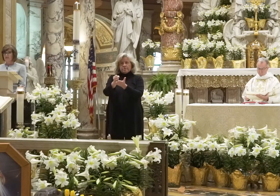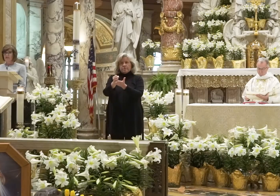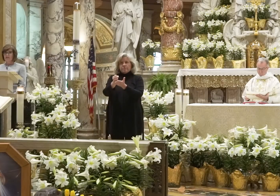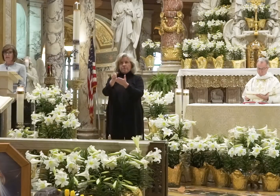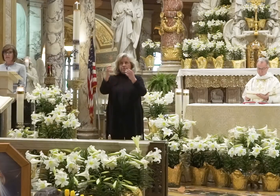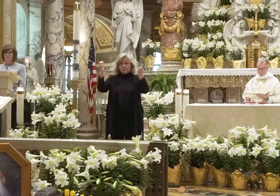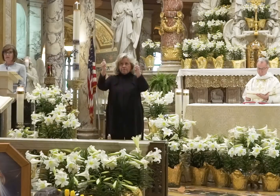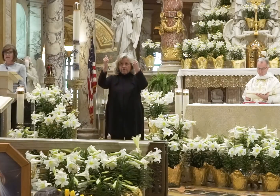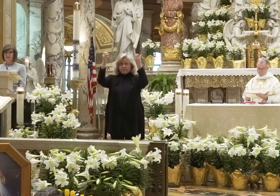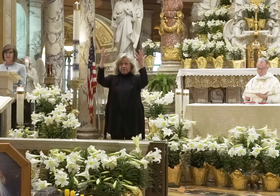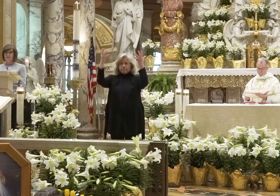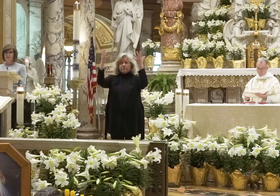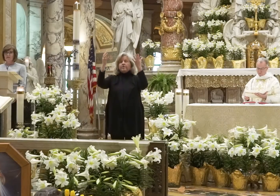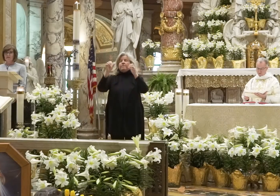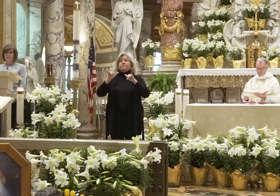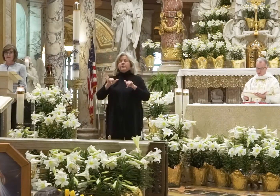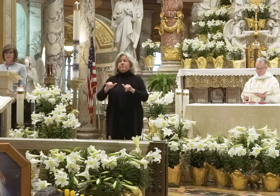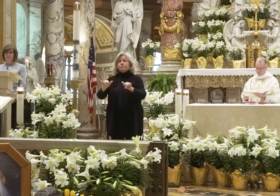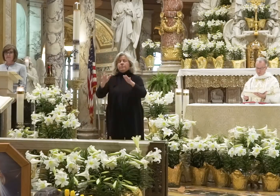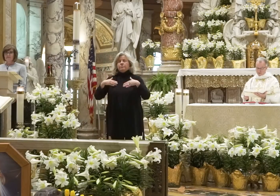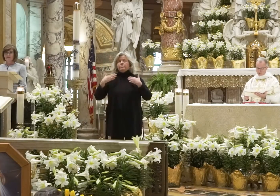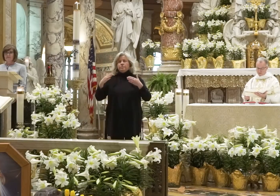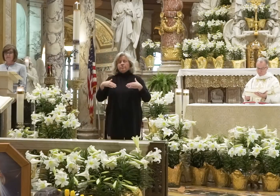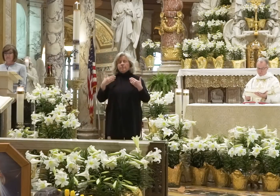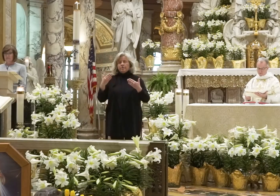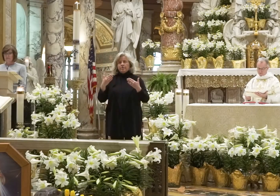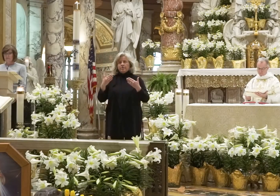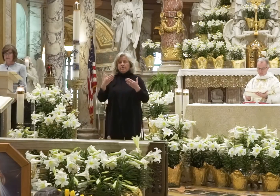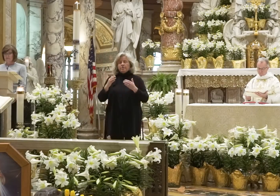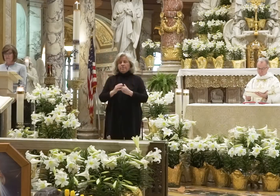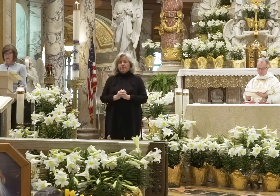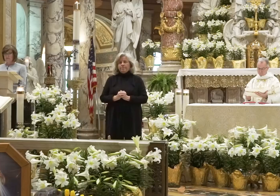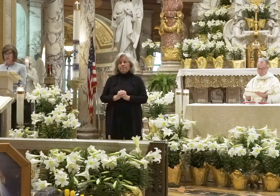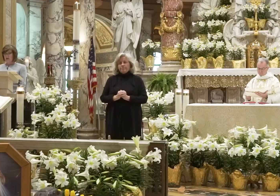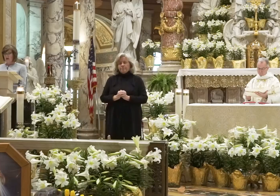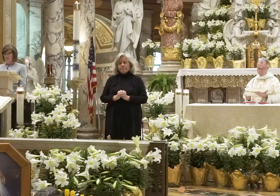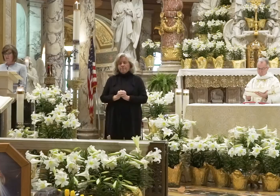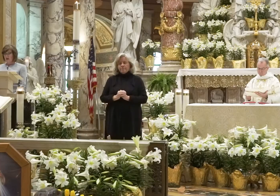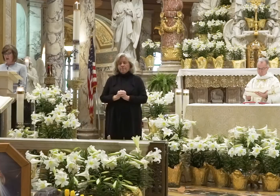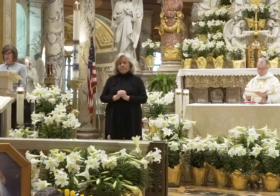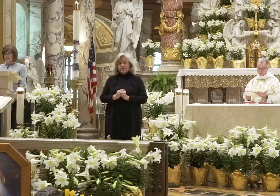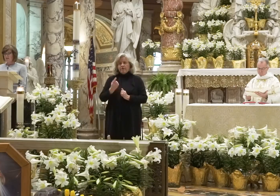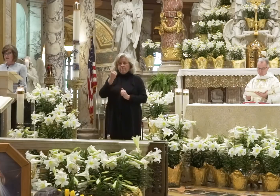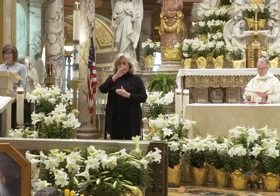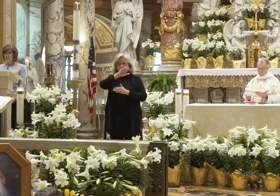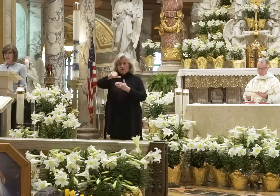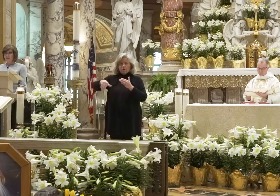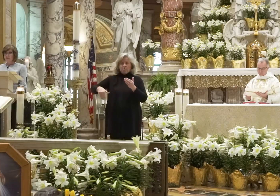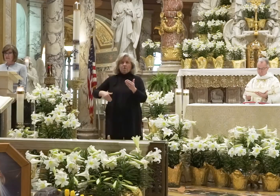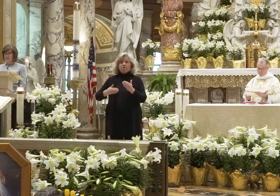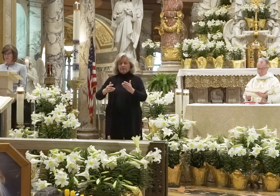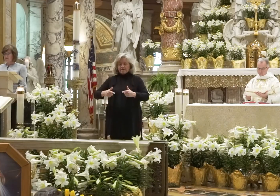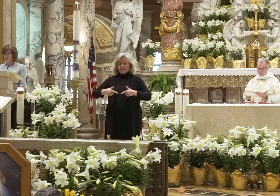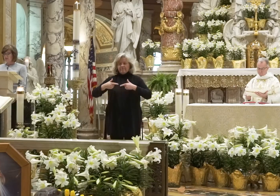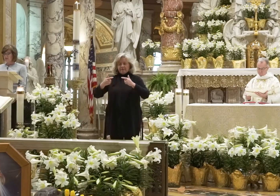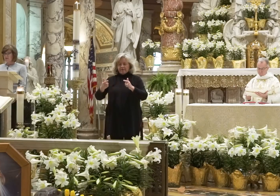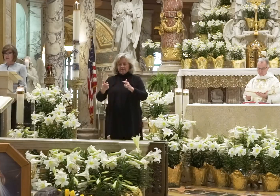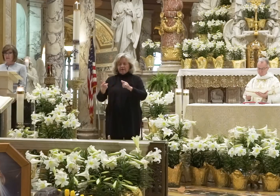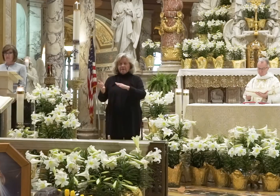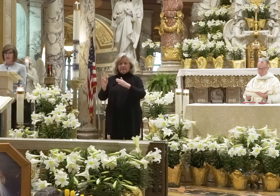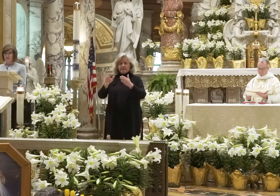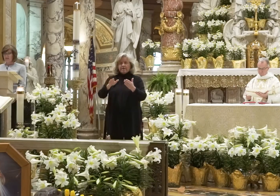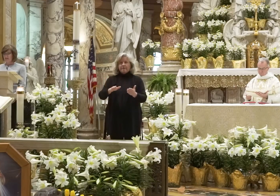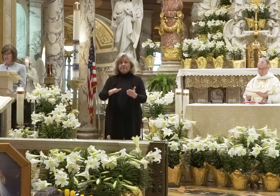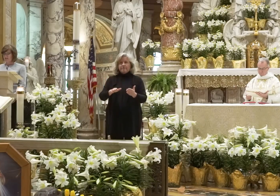joy. Let us pray to the Lord. Lord, hear our prayer. For all of our living and deceased